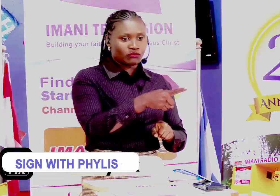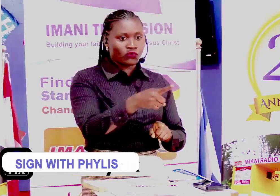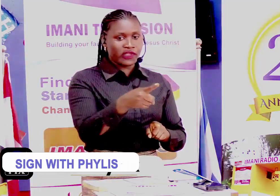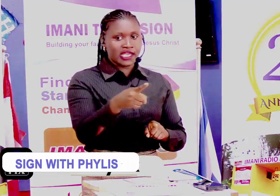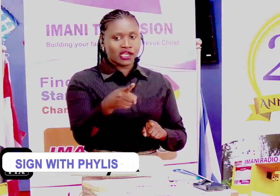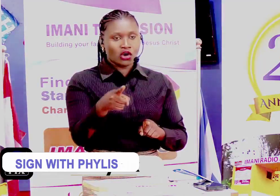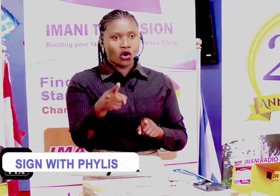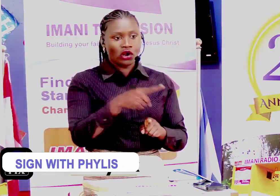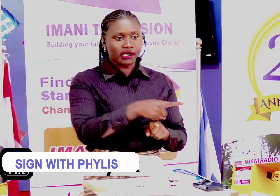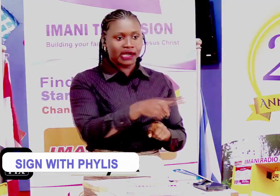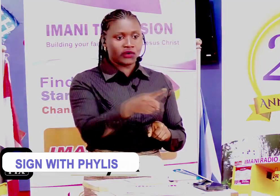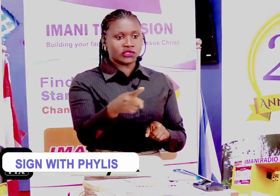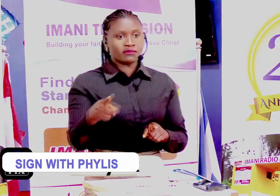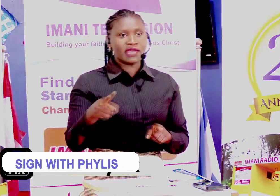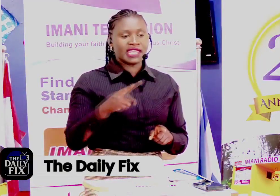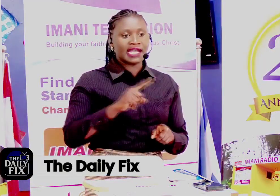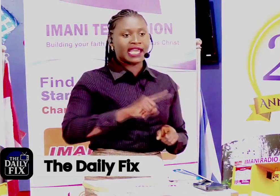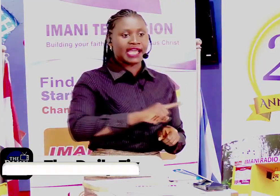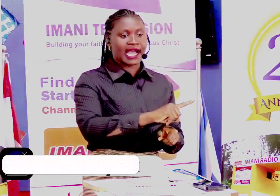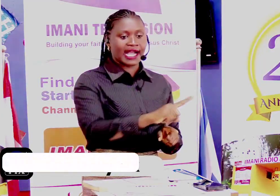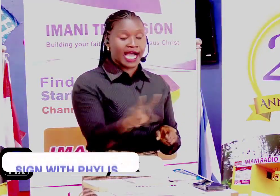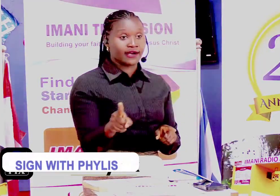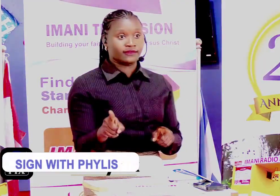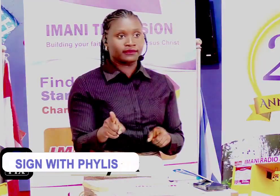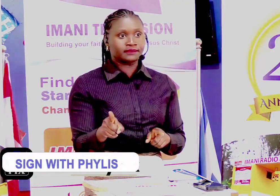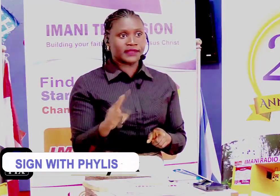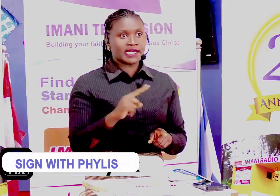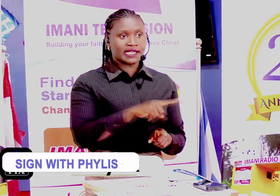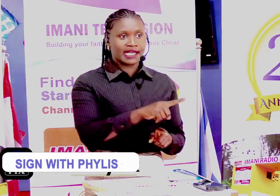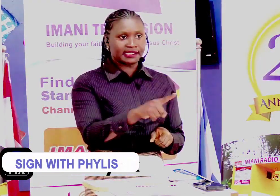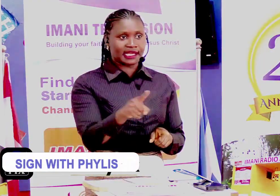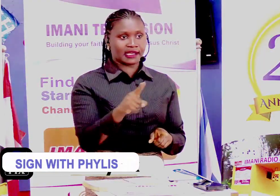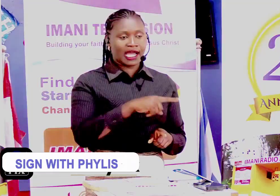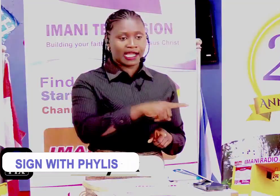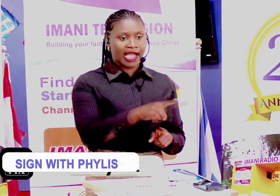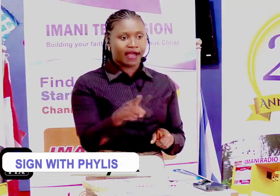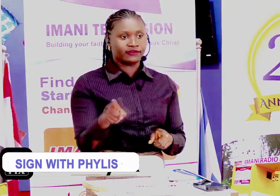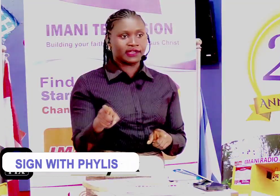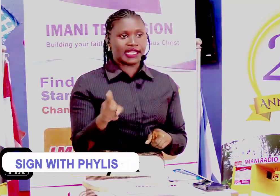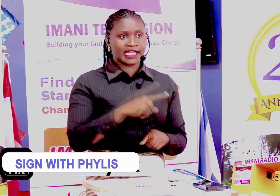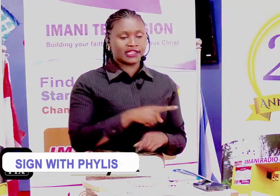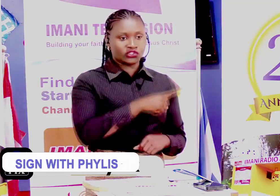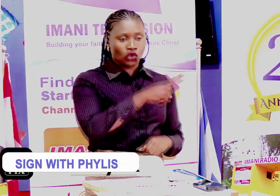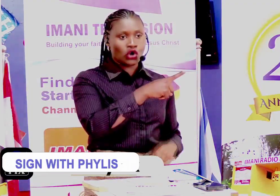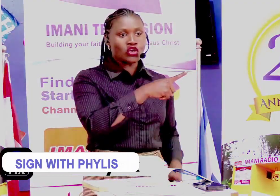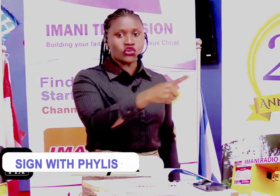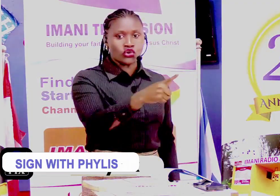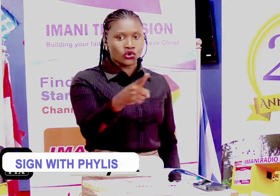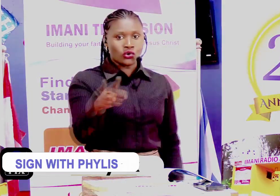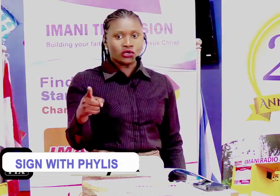moving all around, making like a curve. A curve like this. So you.